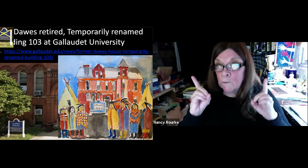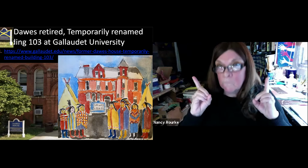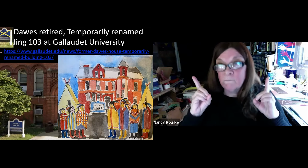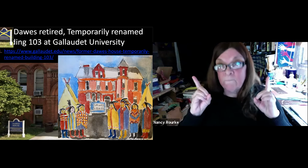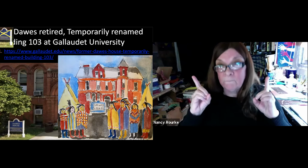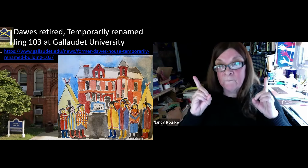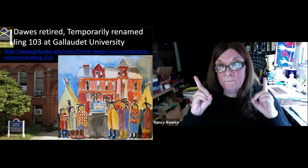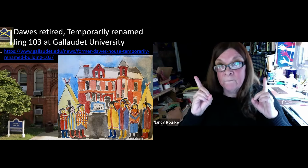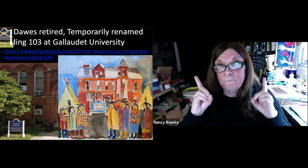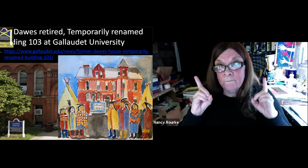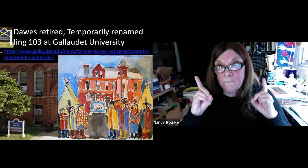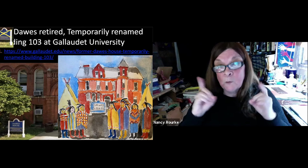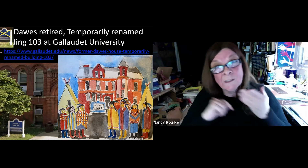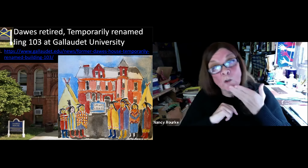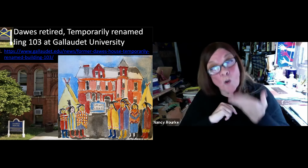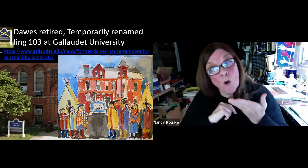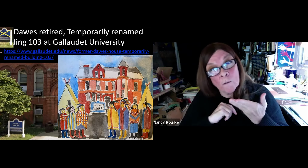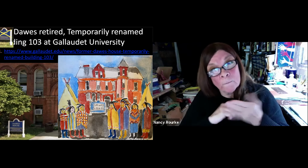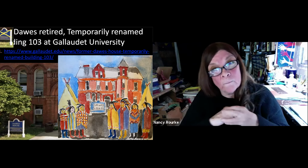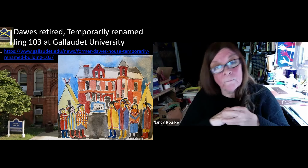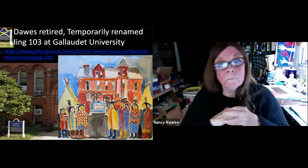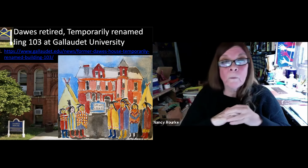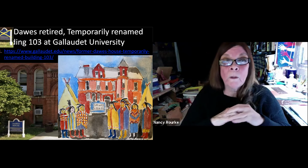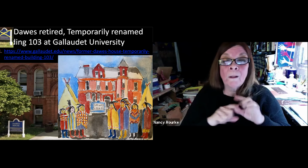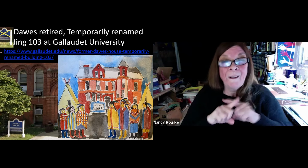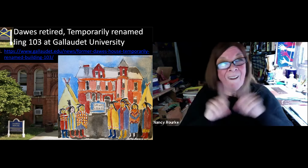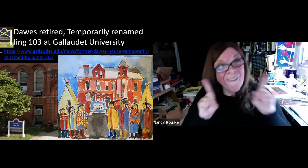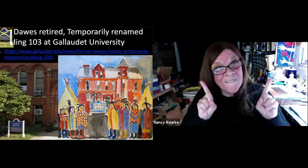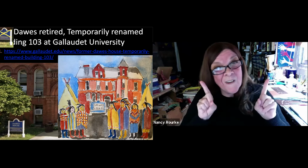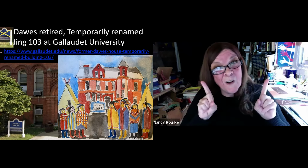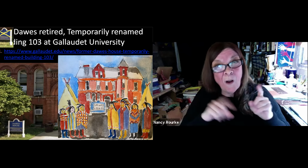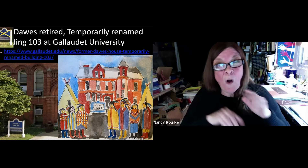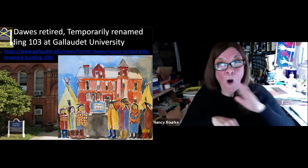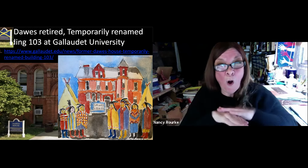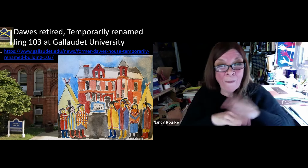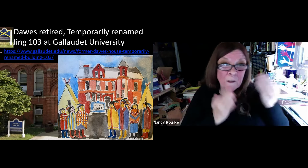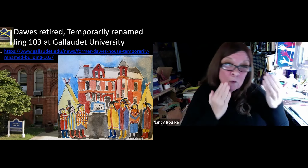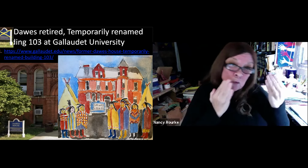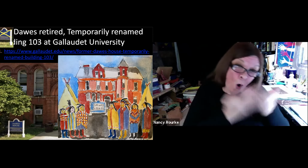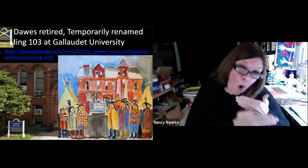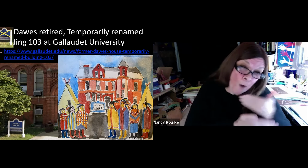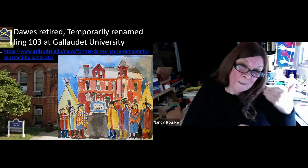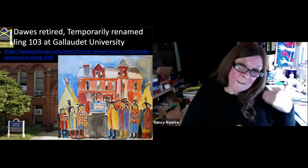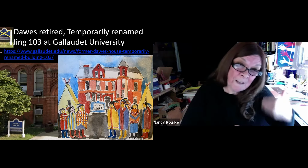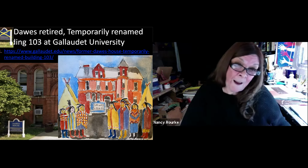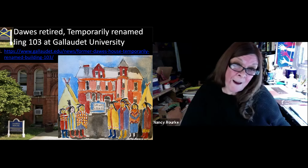to support Deaf education. So there is a positive in that.